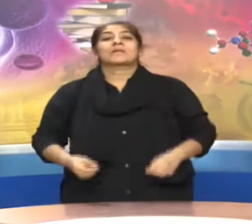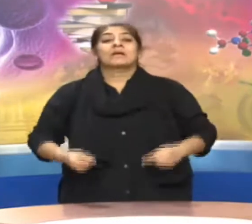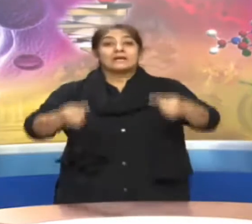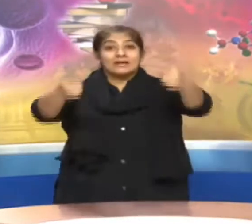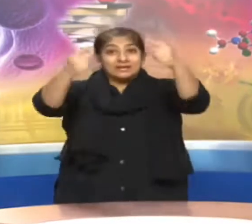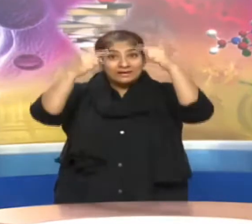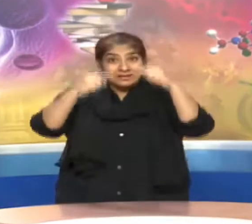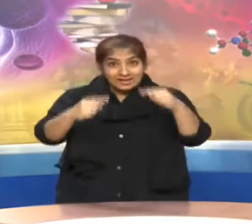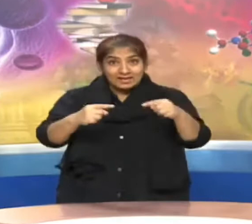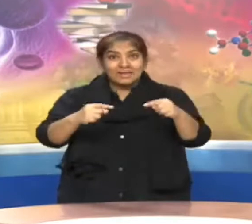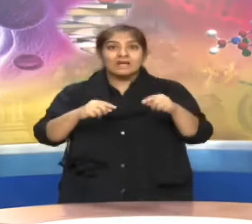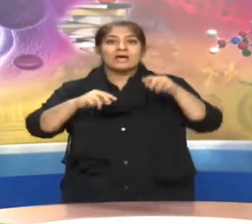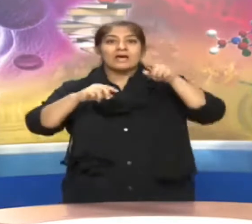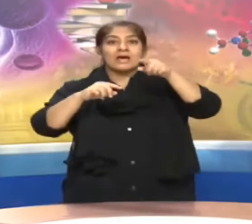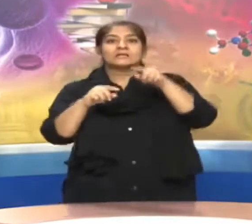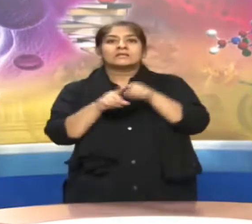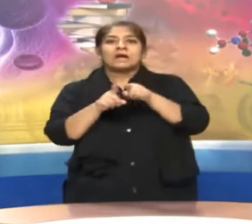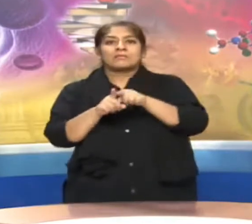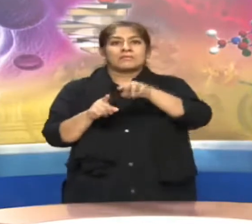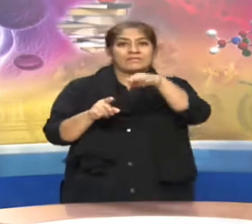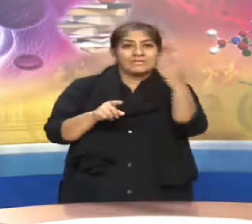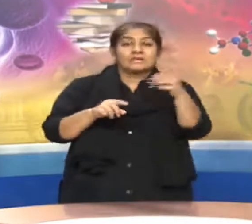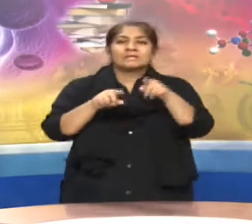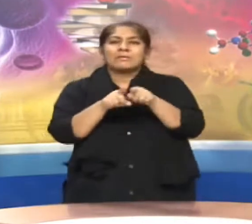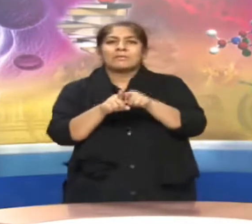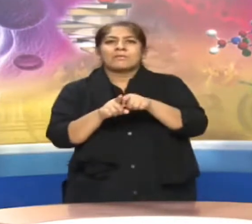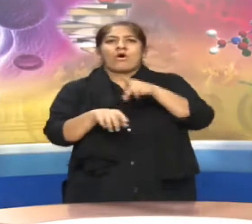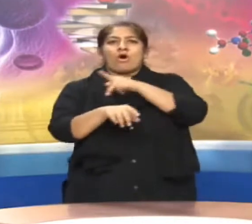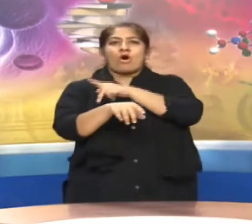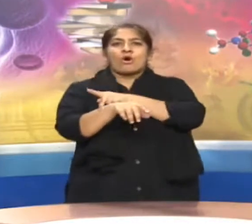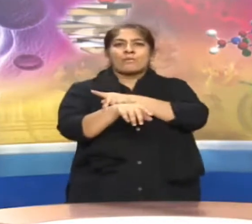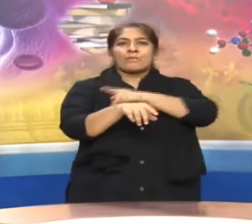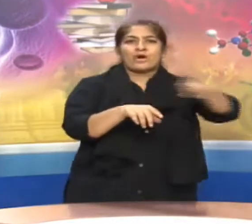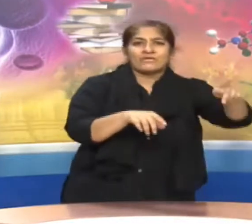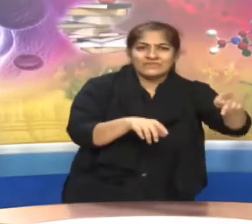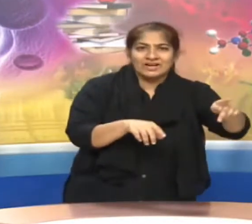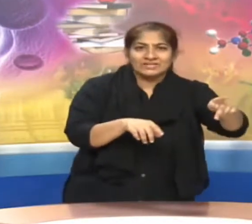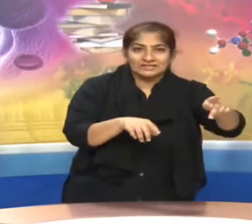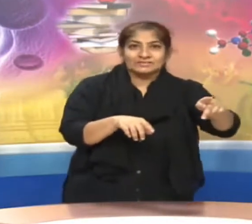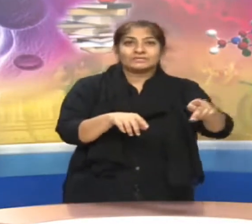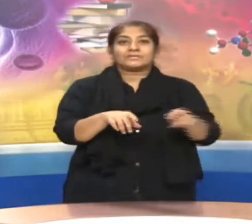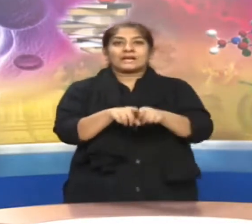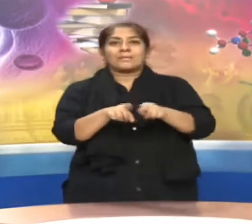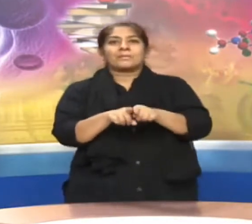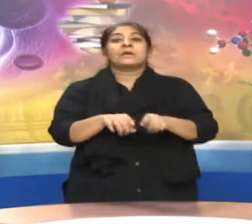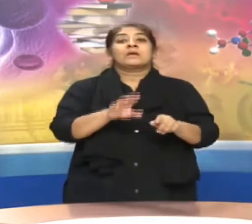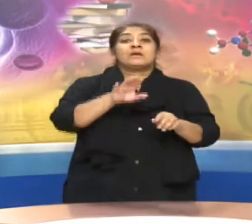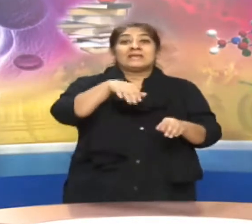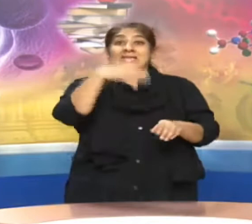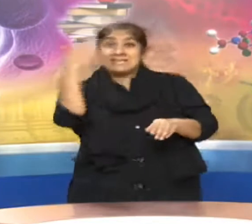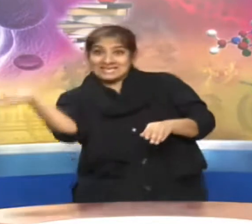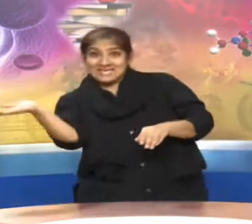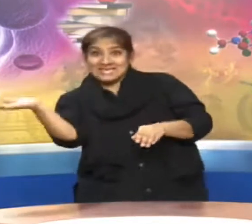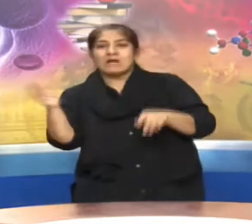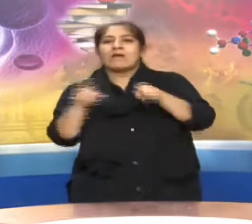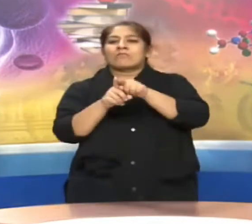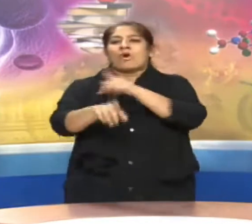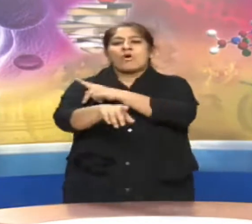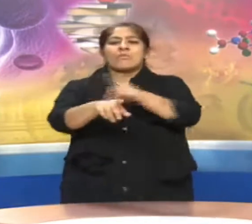blind people who communicate with the tactile language. So that is known as non-verbal. And also there is